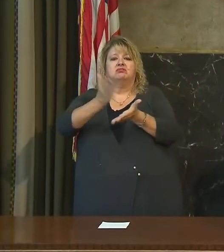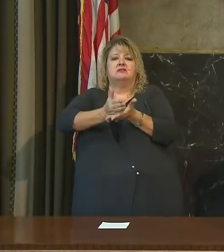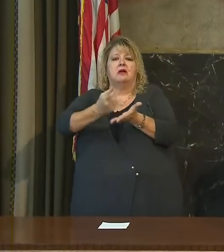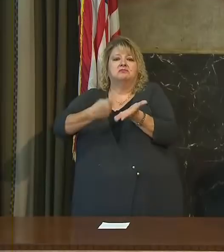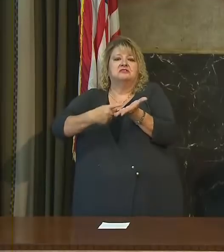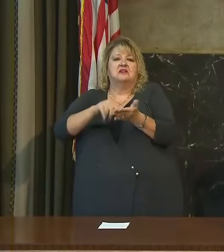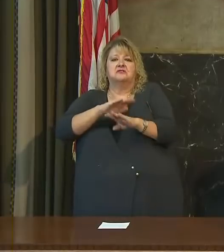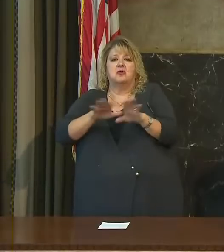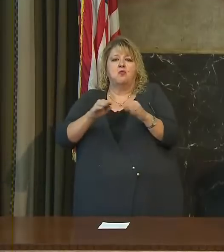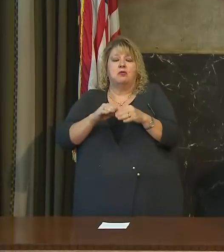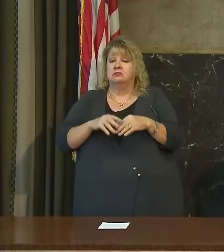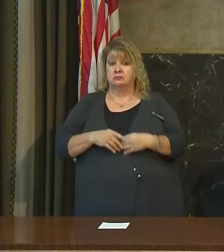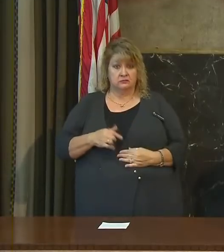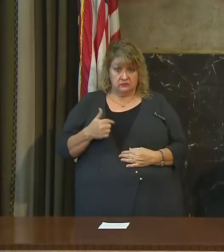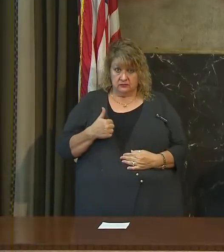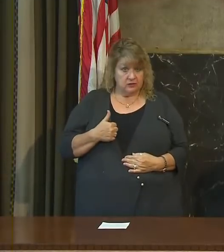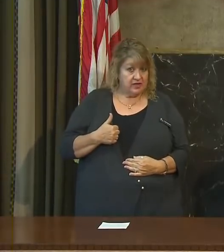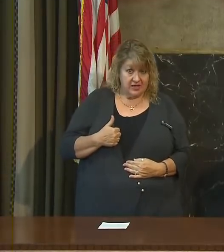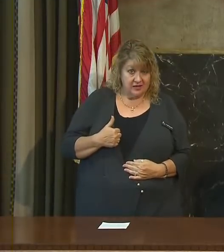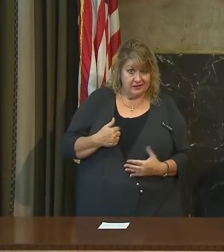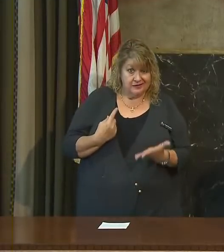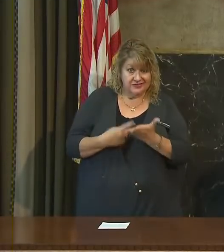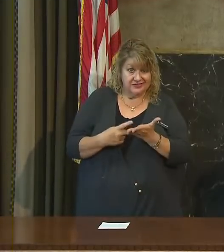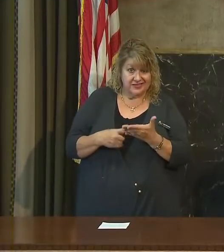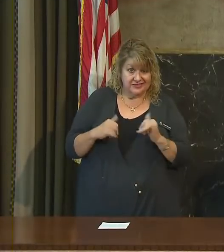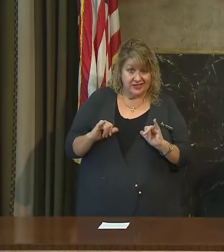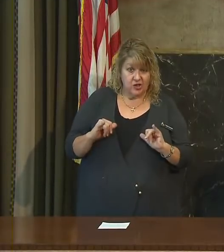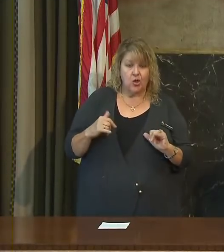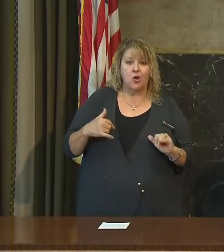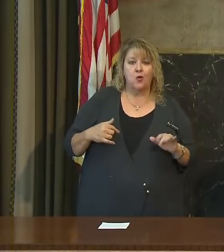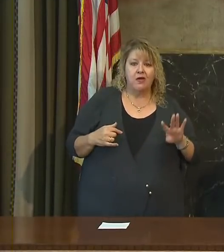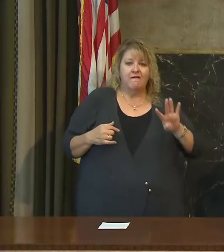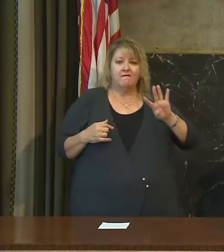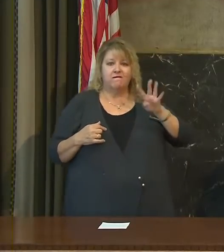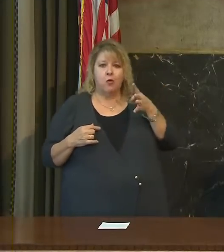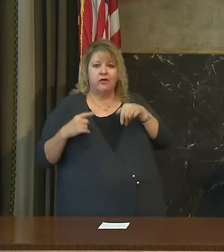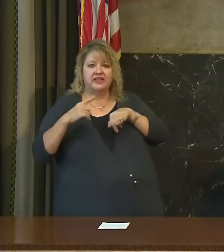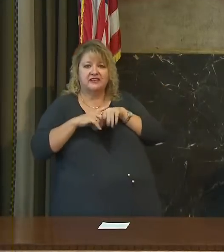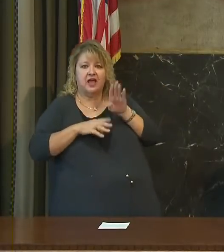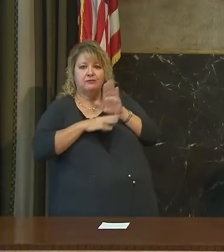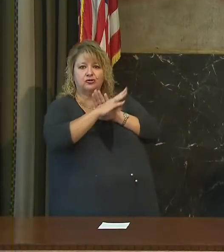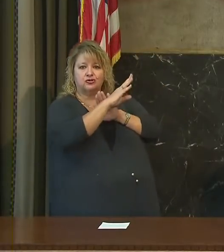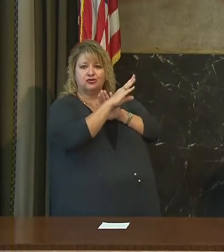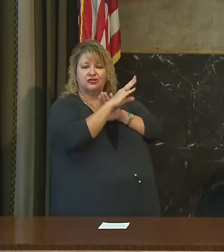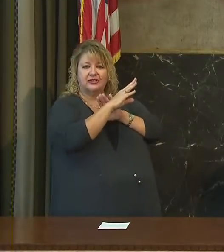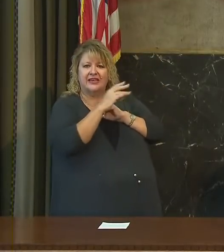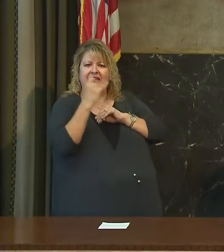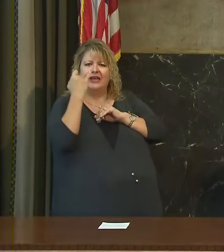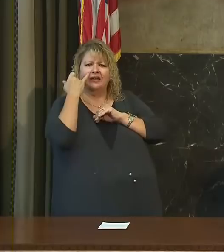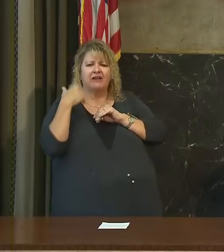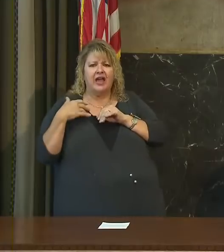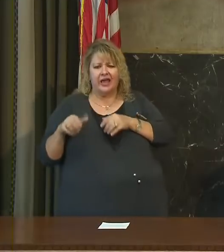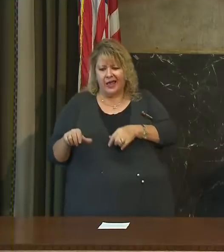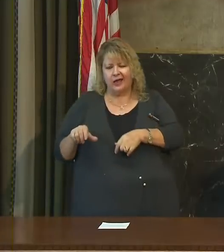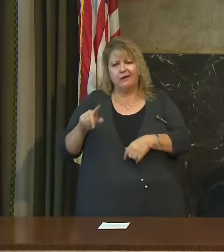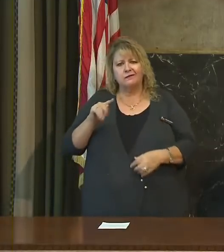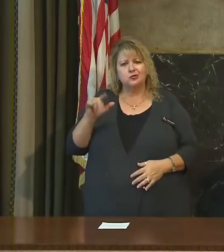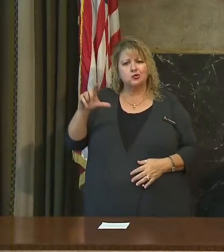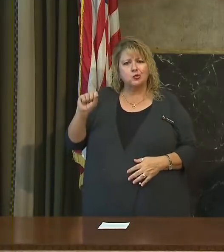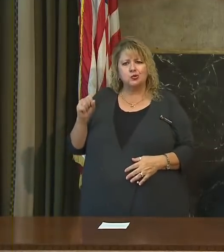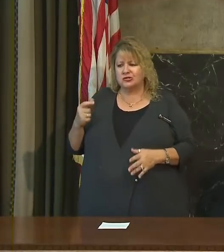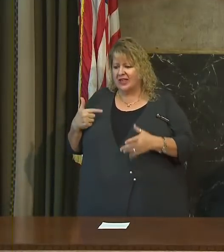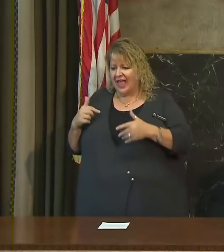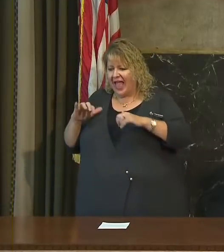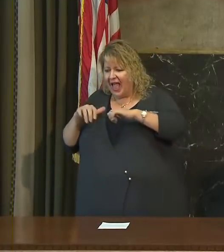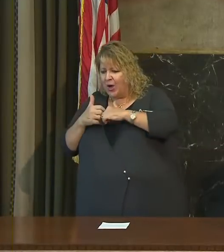table, because we are at the beginning of the fourth surge. And how do you take any tools out of the toolbox to address the